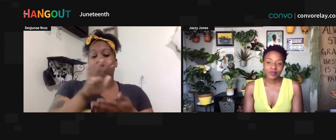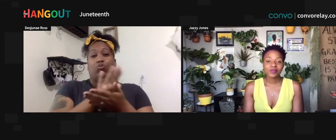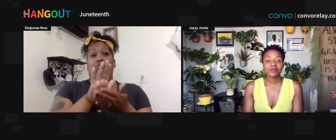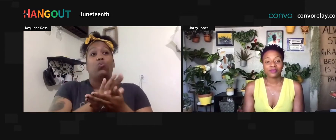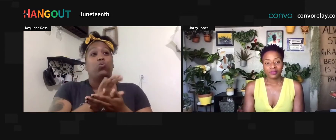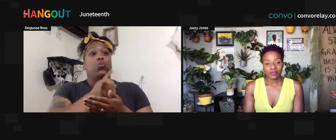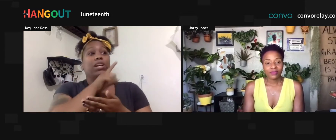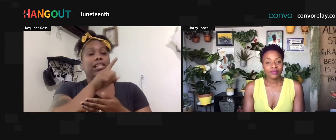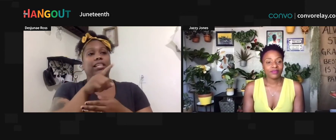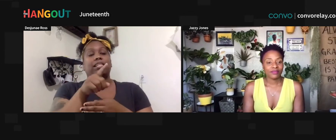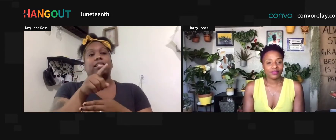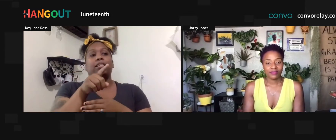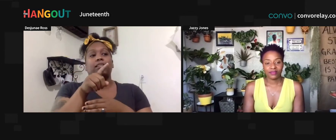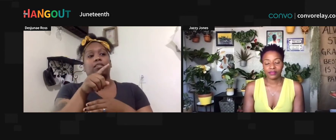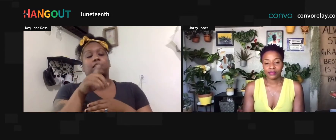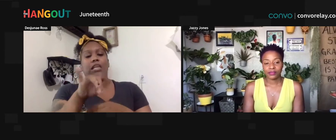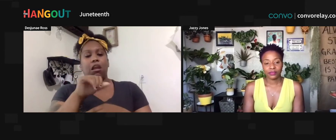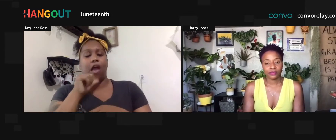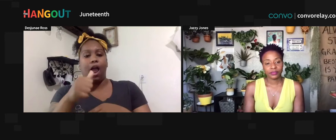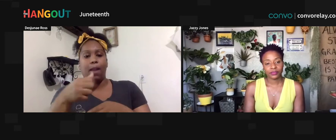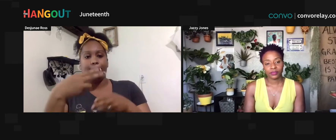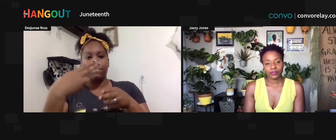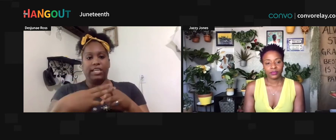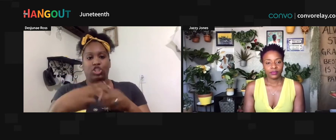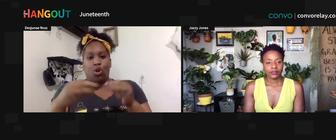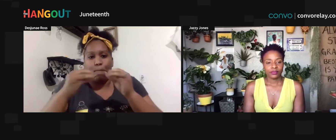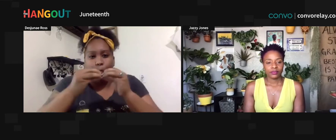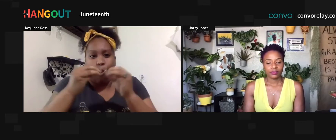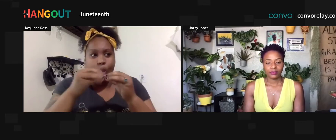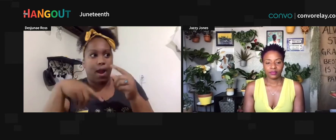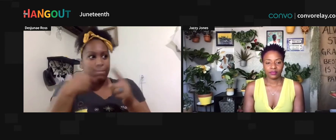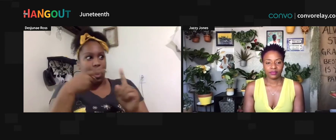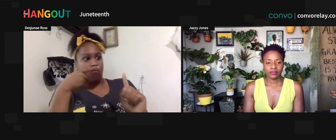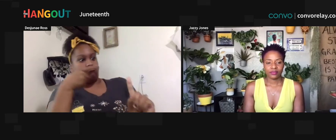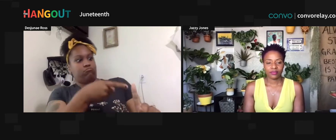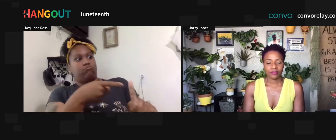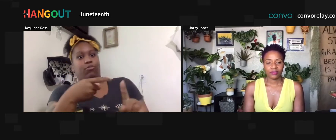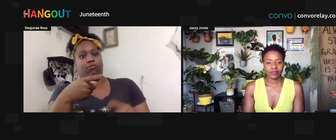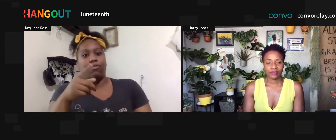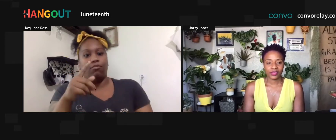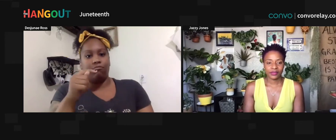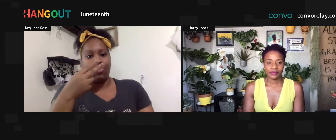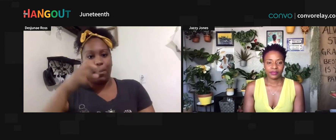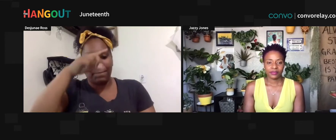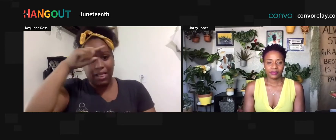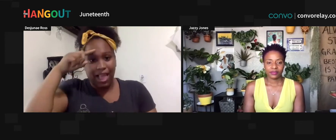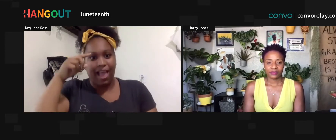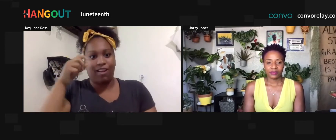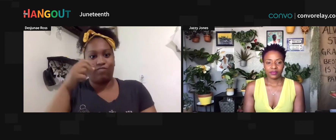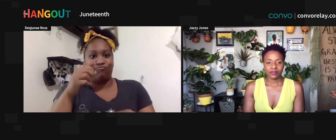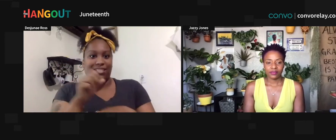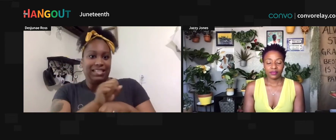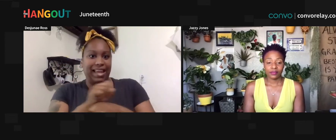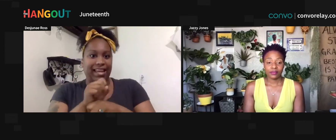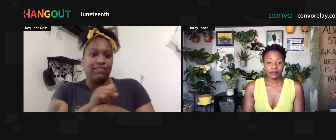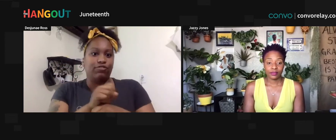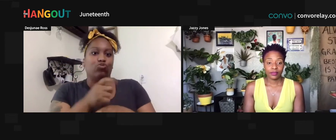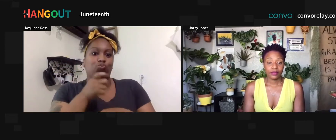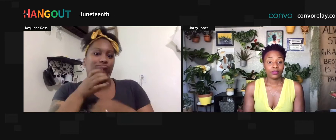they didn't really talk a lot about it. I know that I wish that they had mentioned more